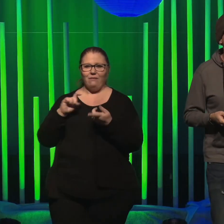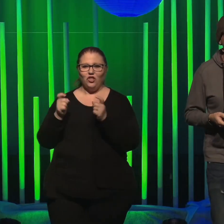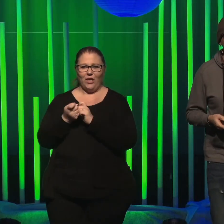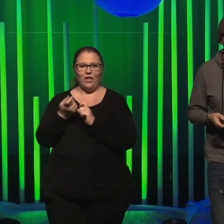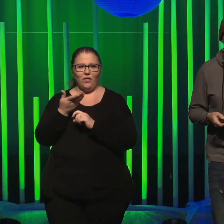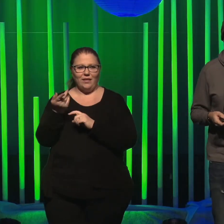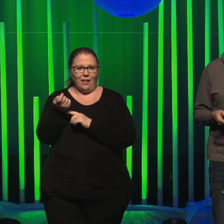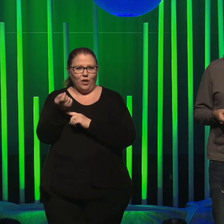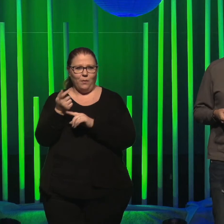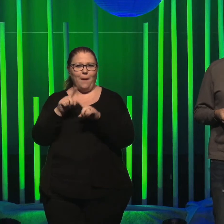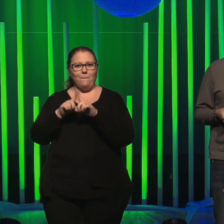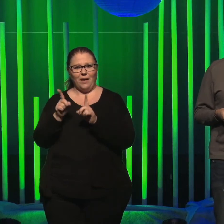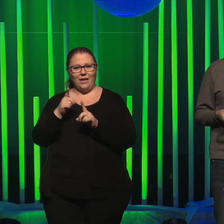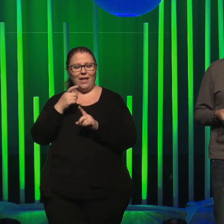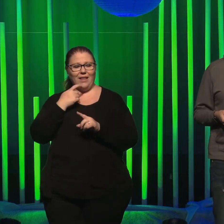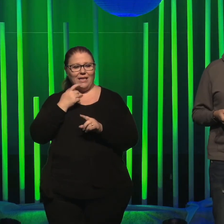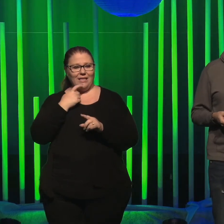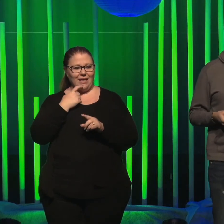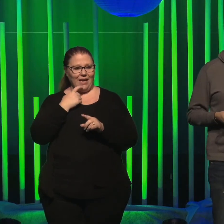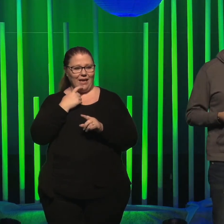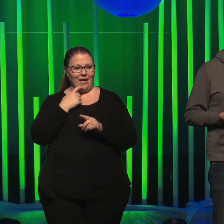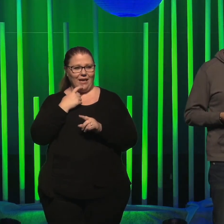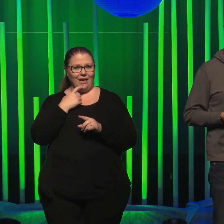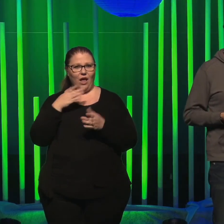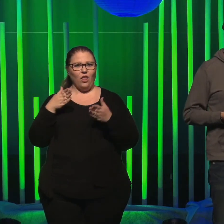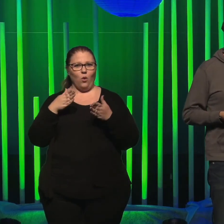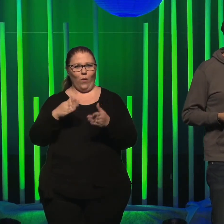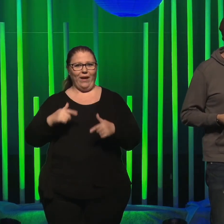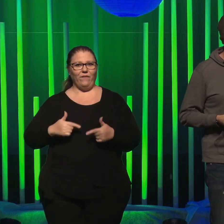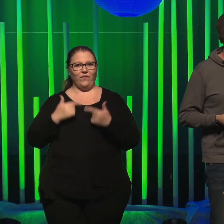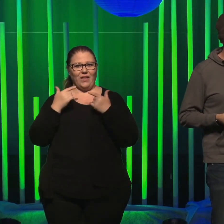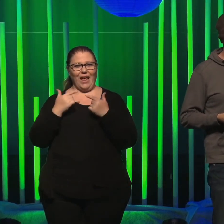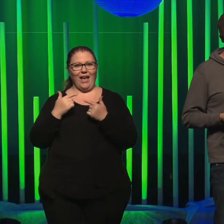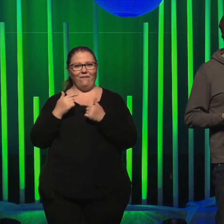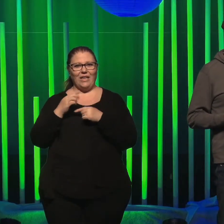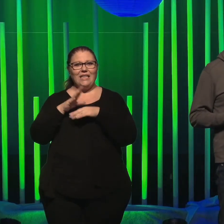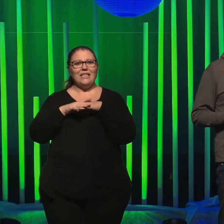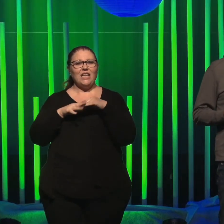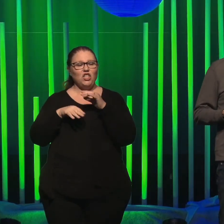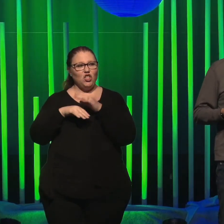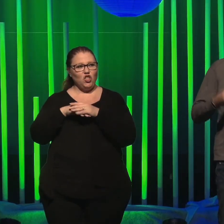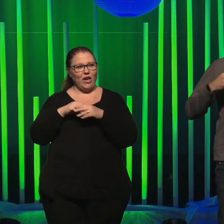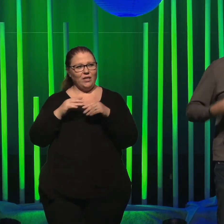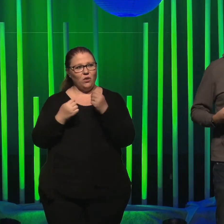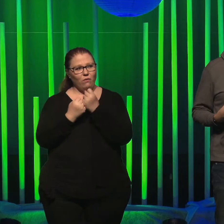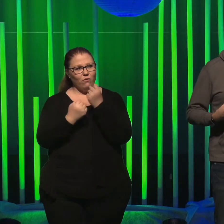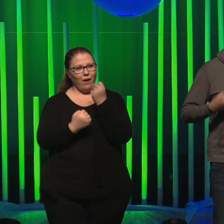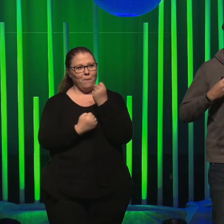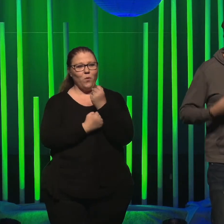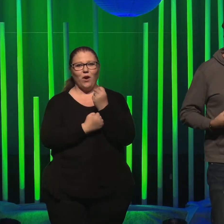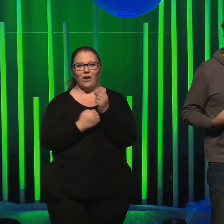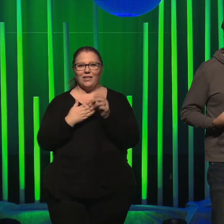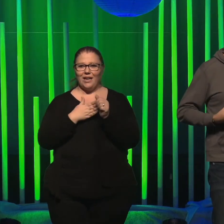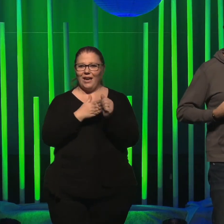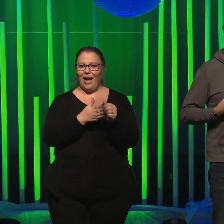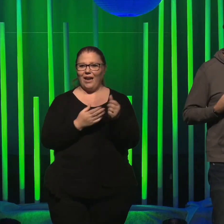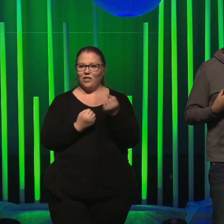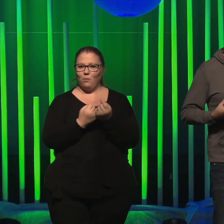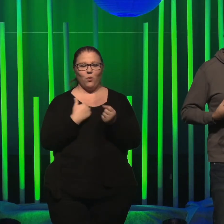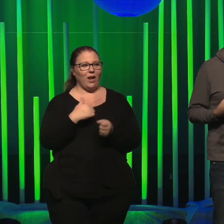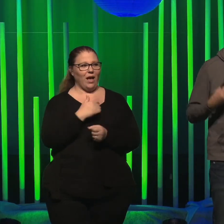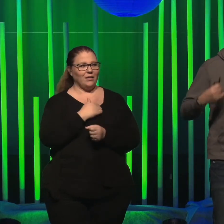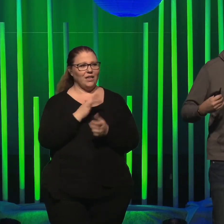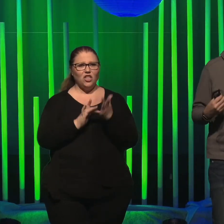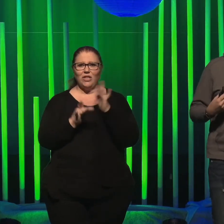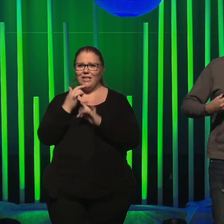gentle framework to guide and support us. See, I like that because Jesus said, I'm gentle and humble of heart. Like, how many of y'all